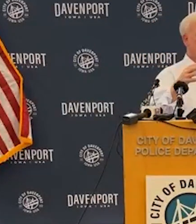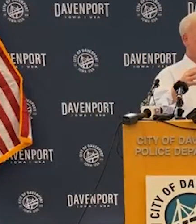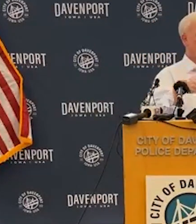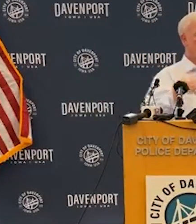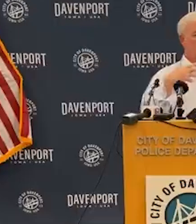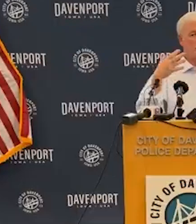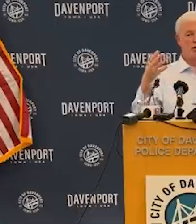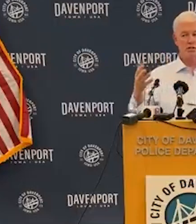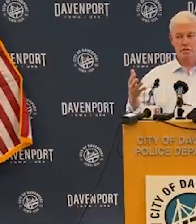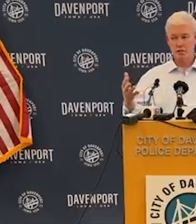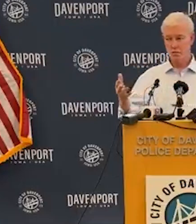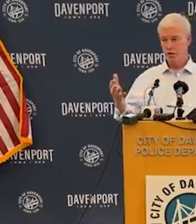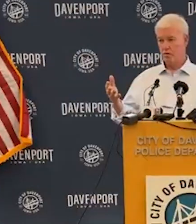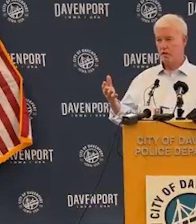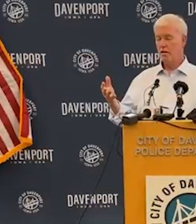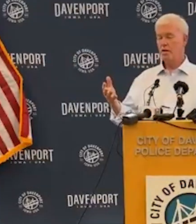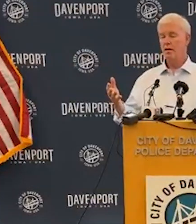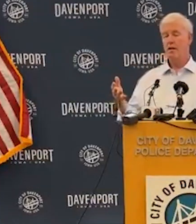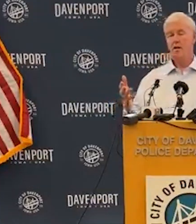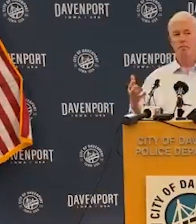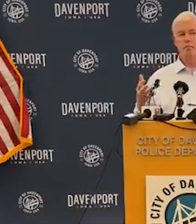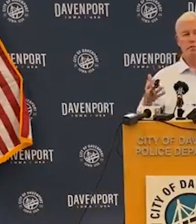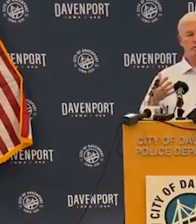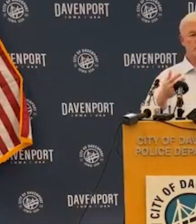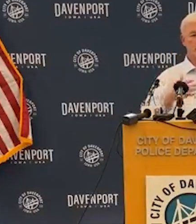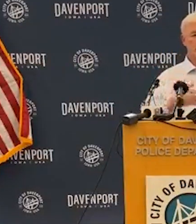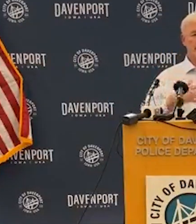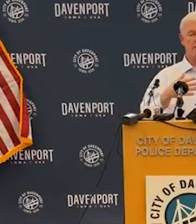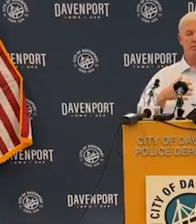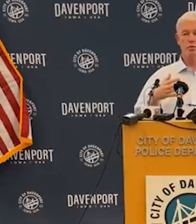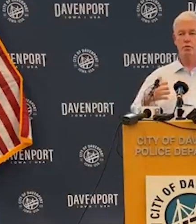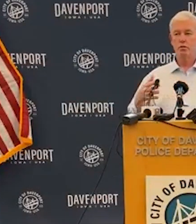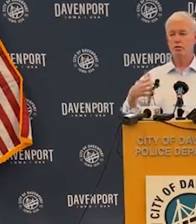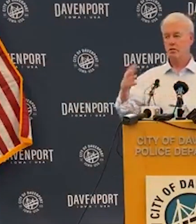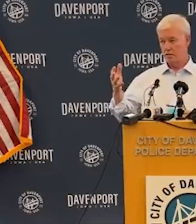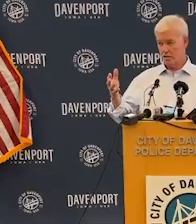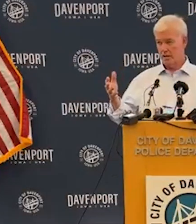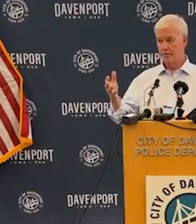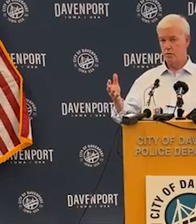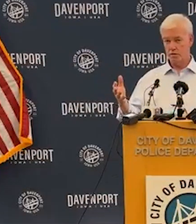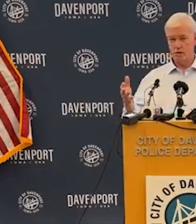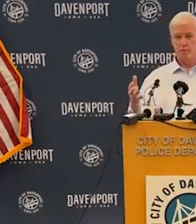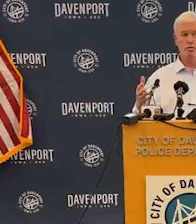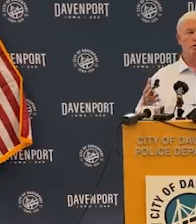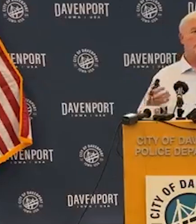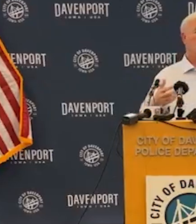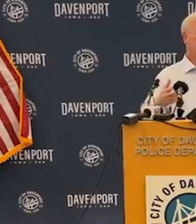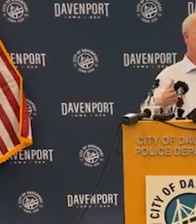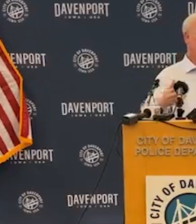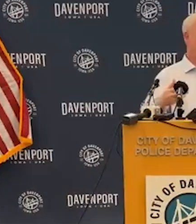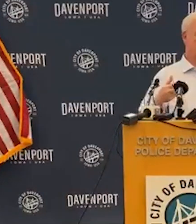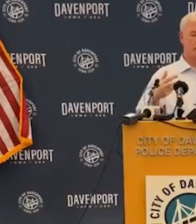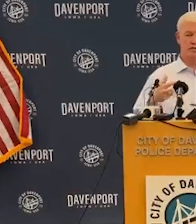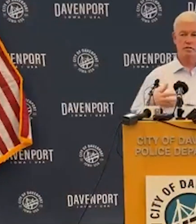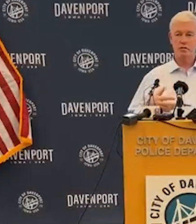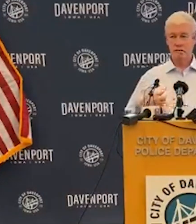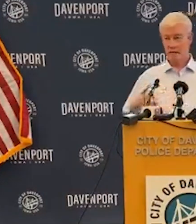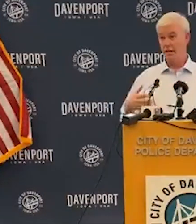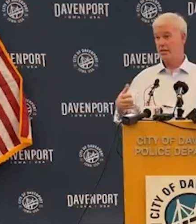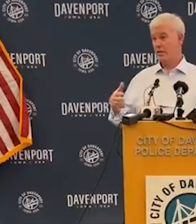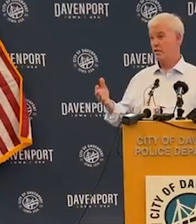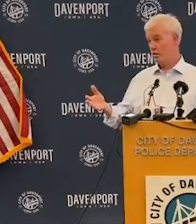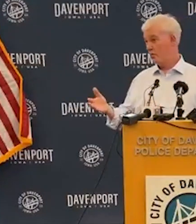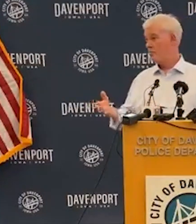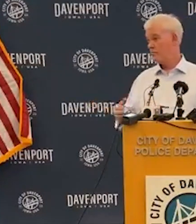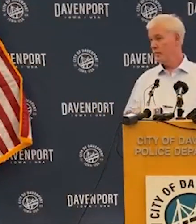we're gonna develop a new process for you. We'll try and have multiple today, for example, press conferences